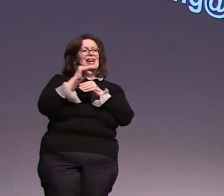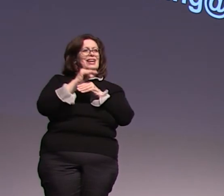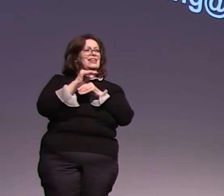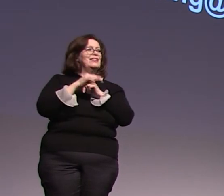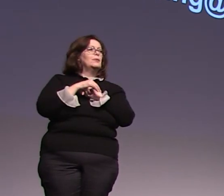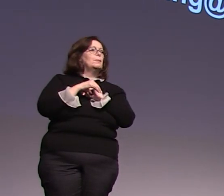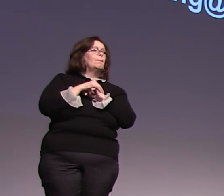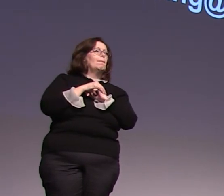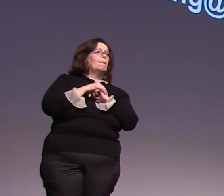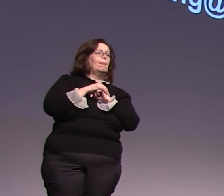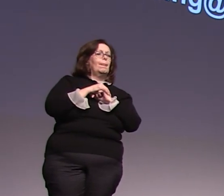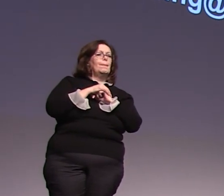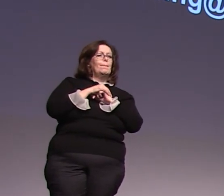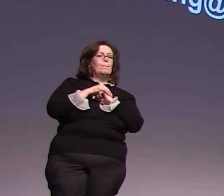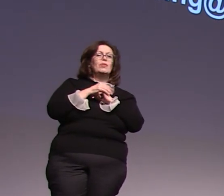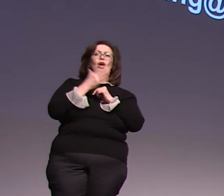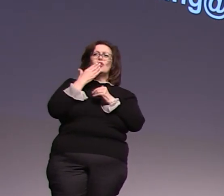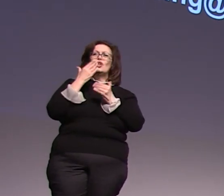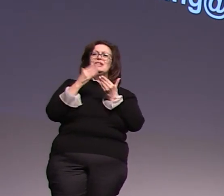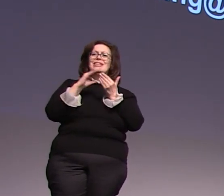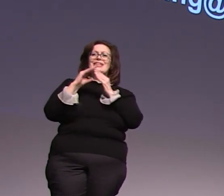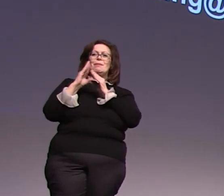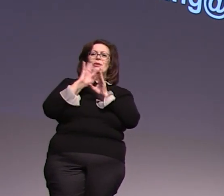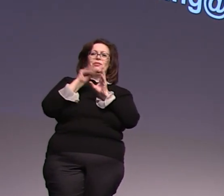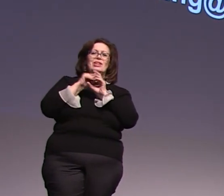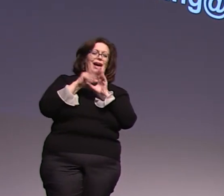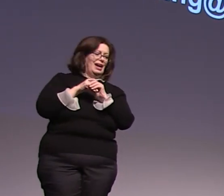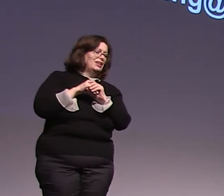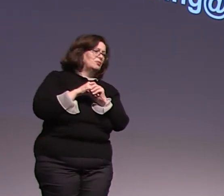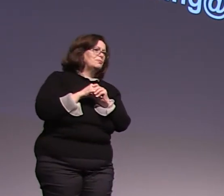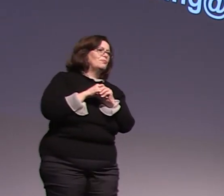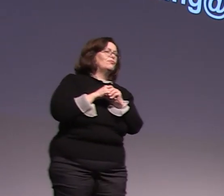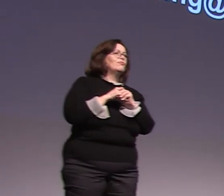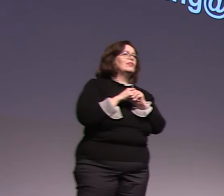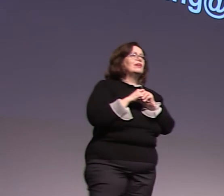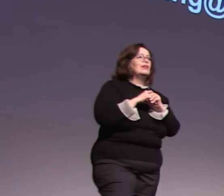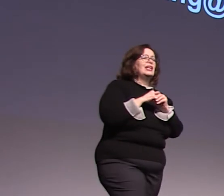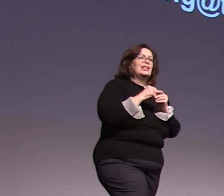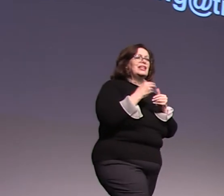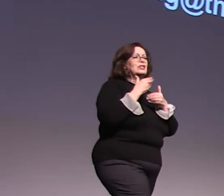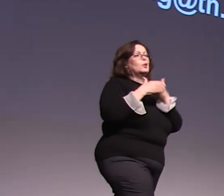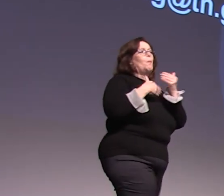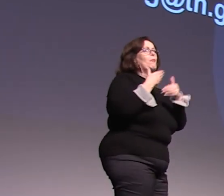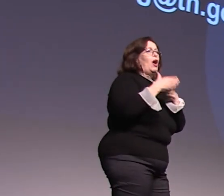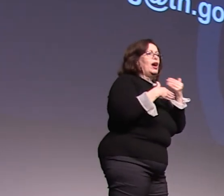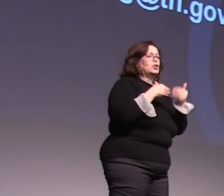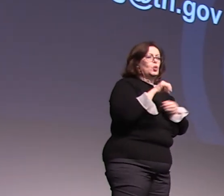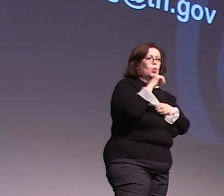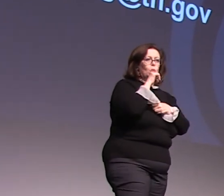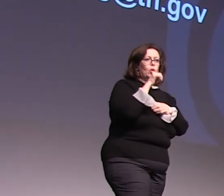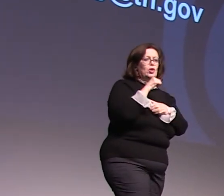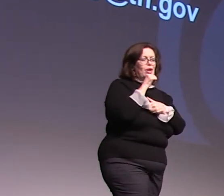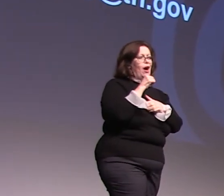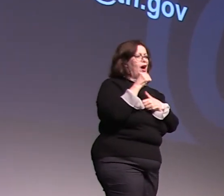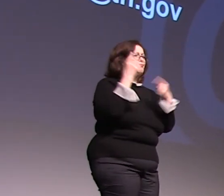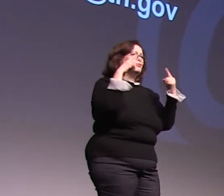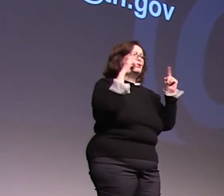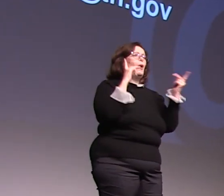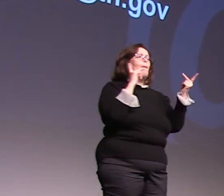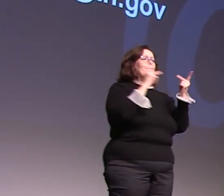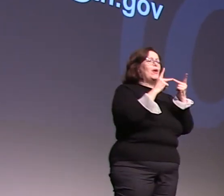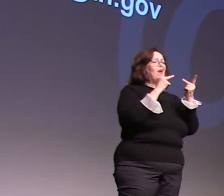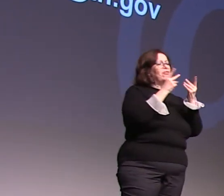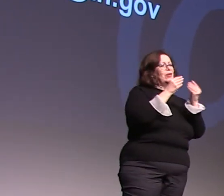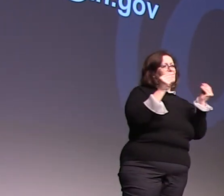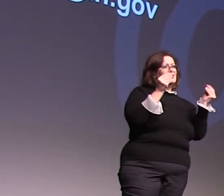the first time that you engage and have these conversations. This is a process. We're not going to get to a perfect solution or a